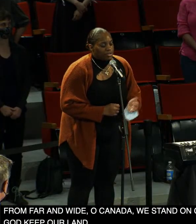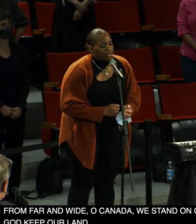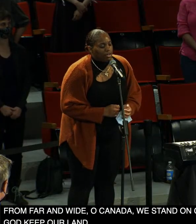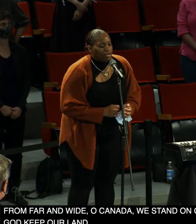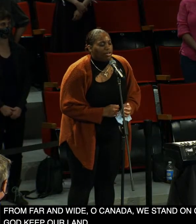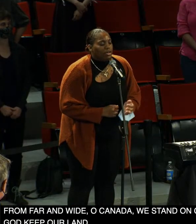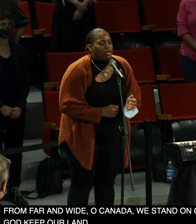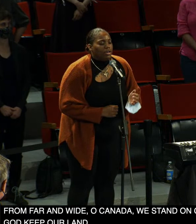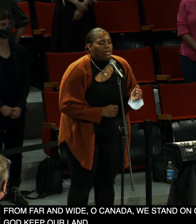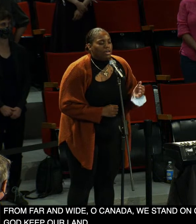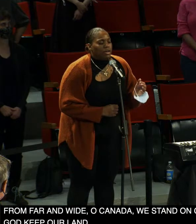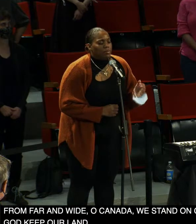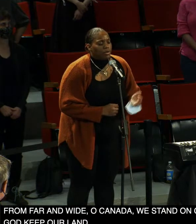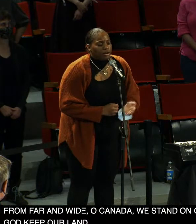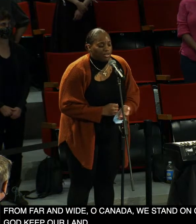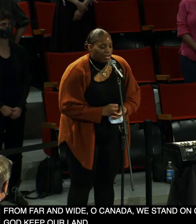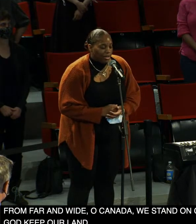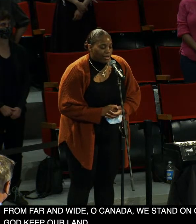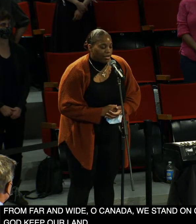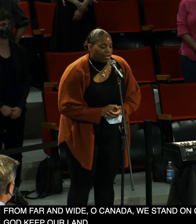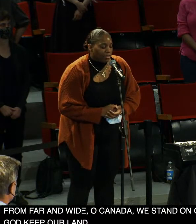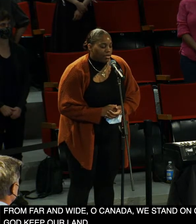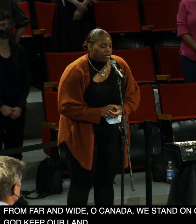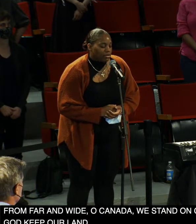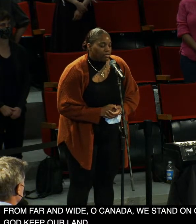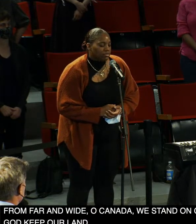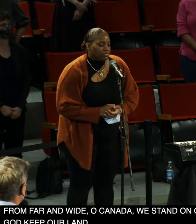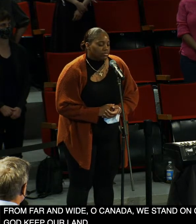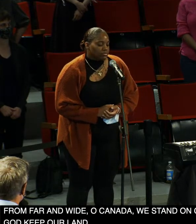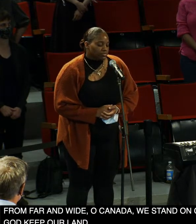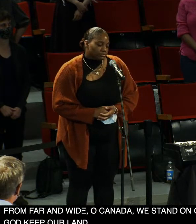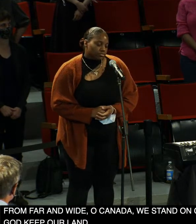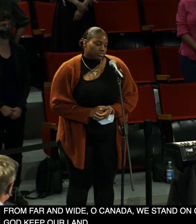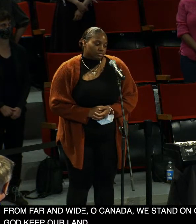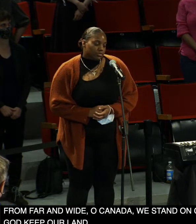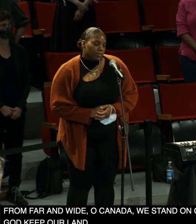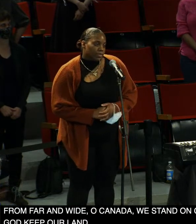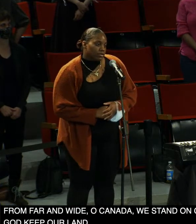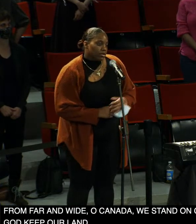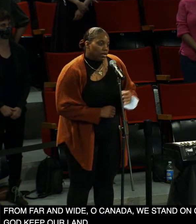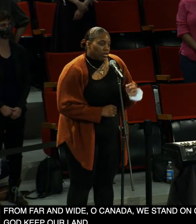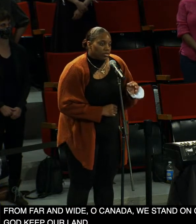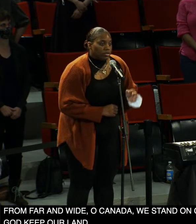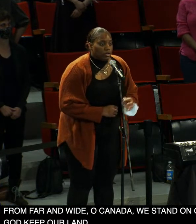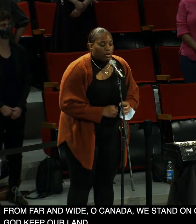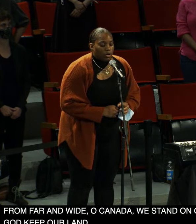God keep our land